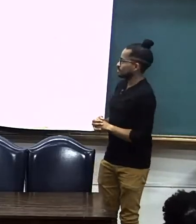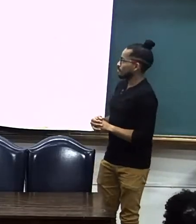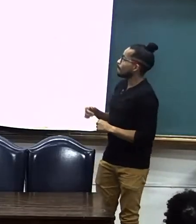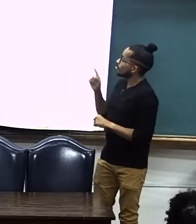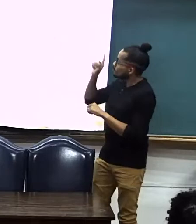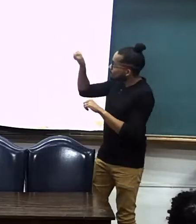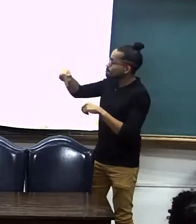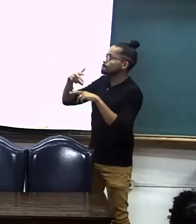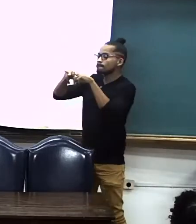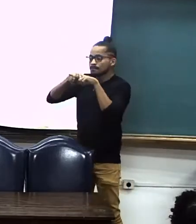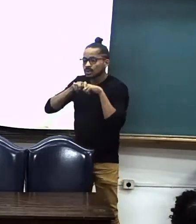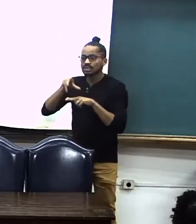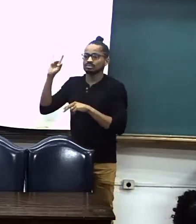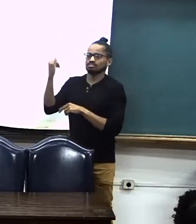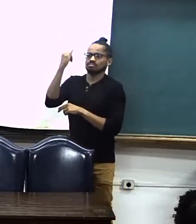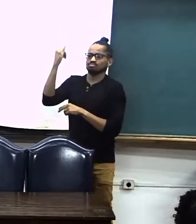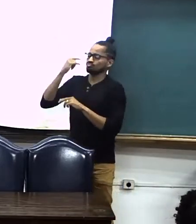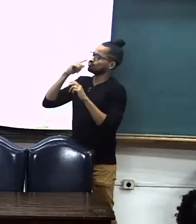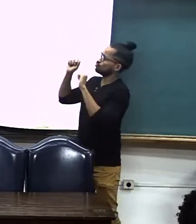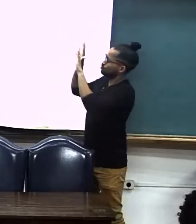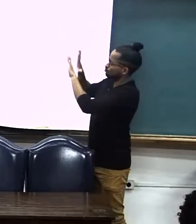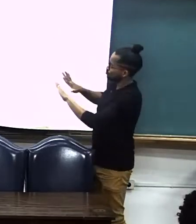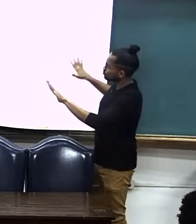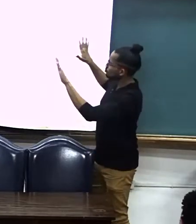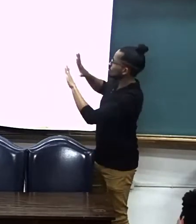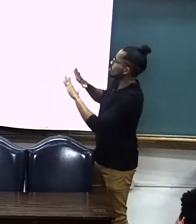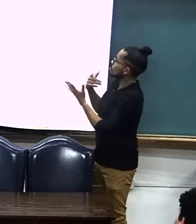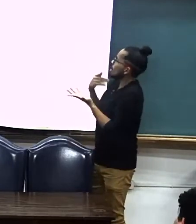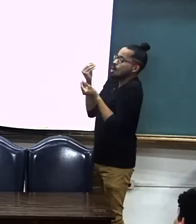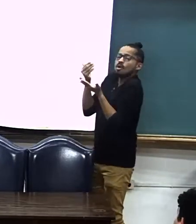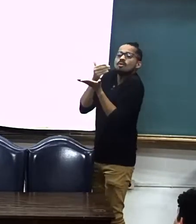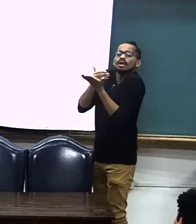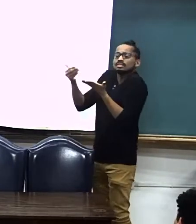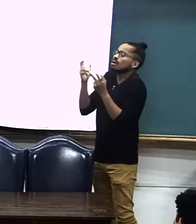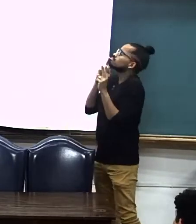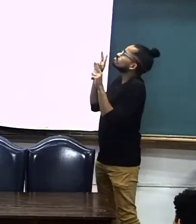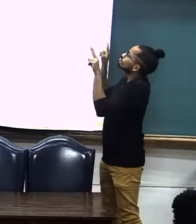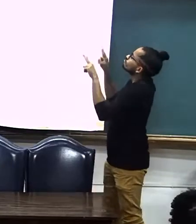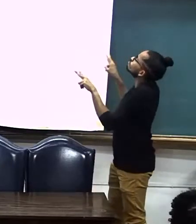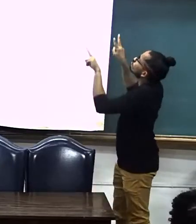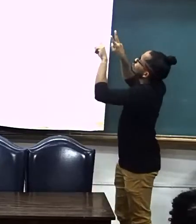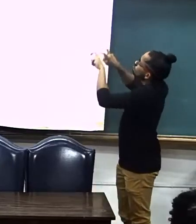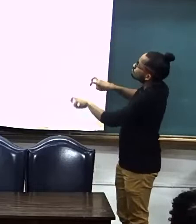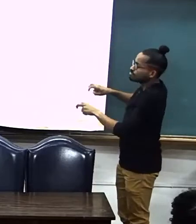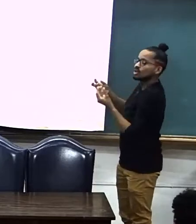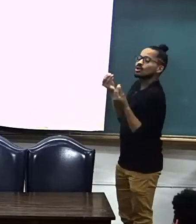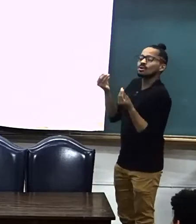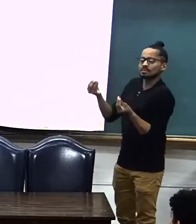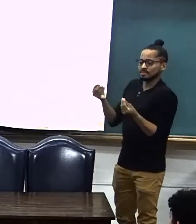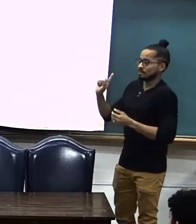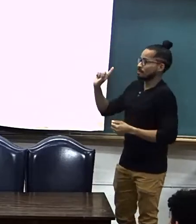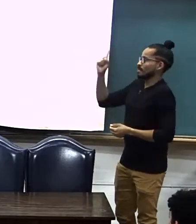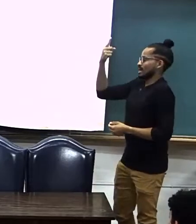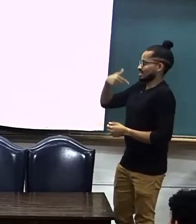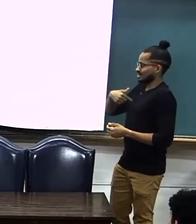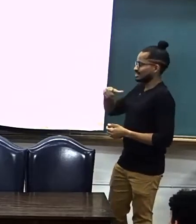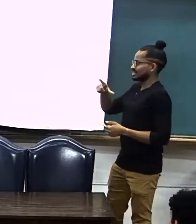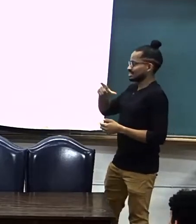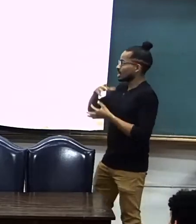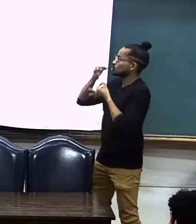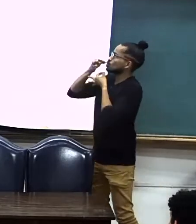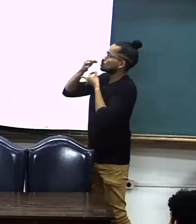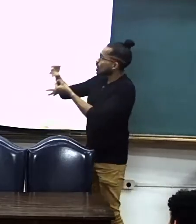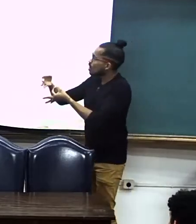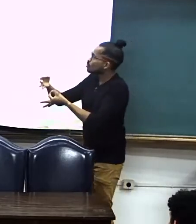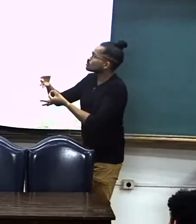because it helps us tell us where might we start looking. So we have here the sound and the